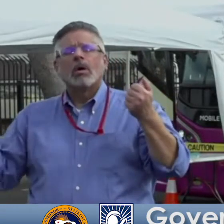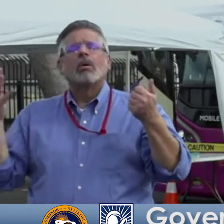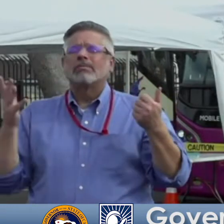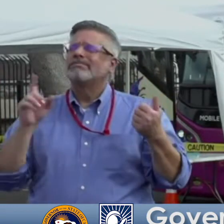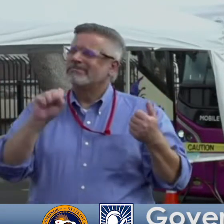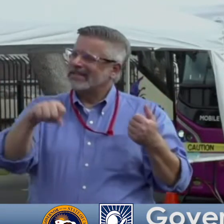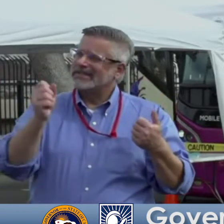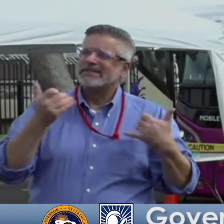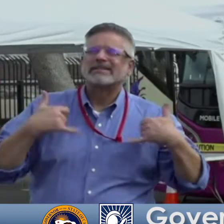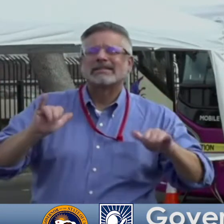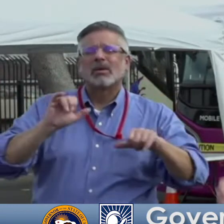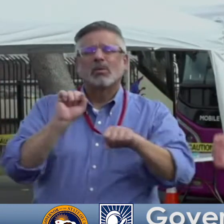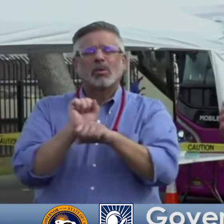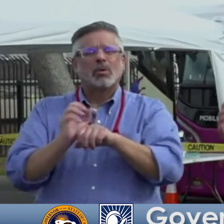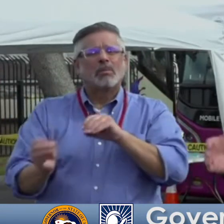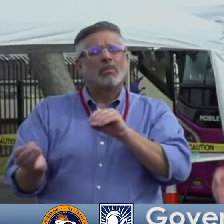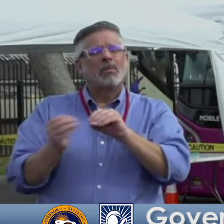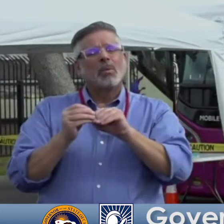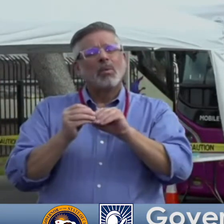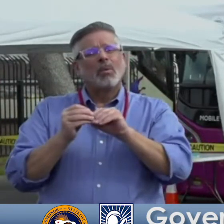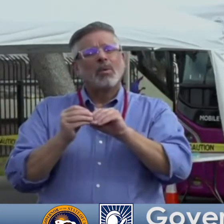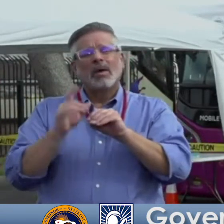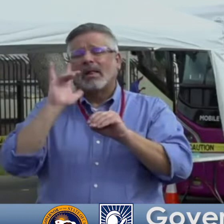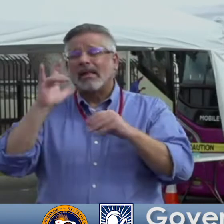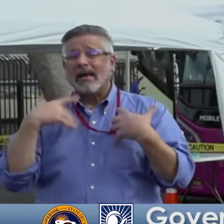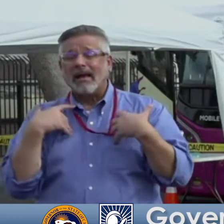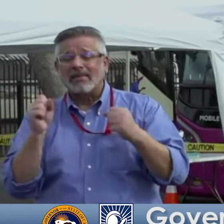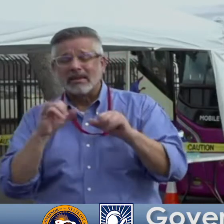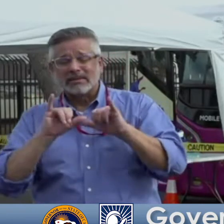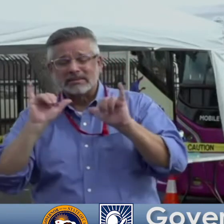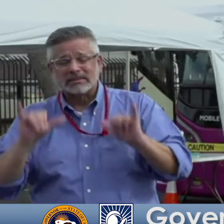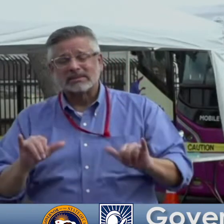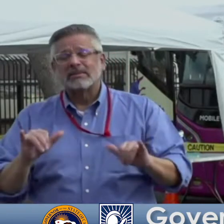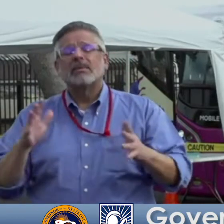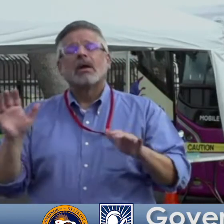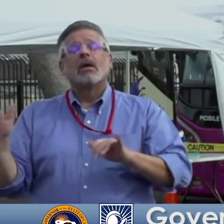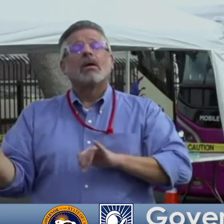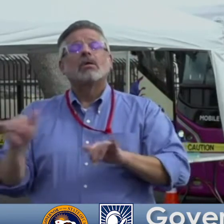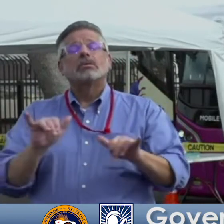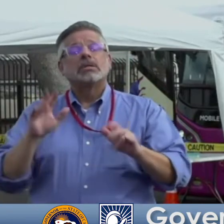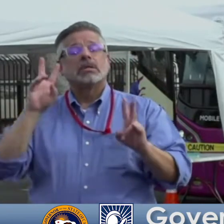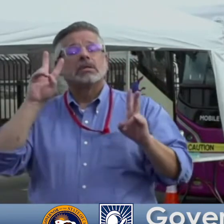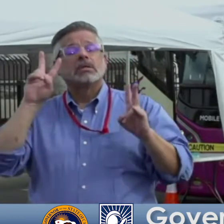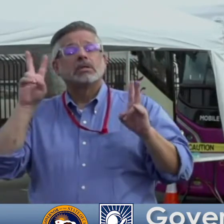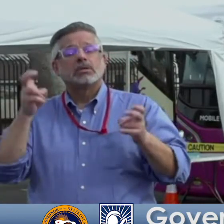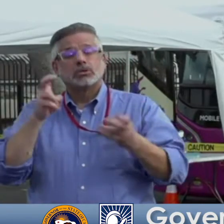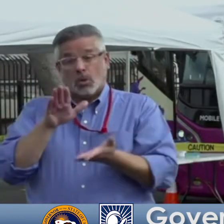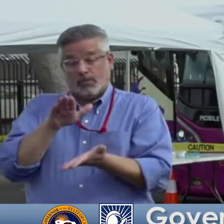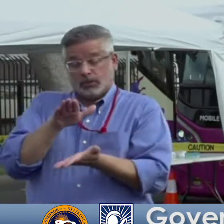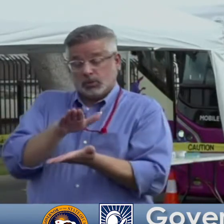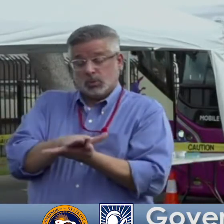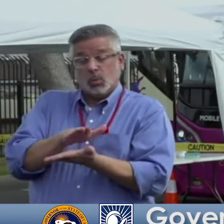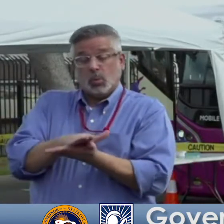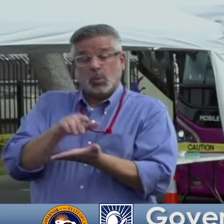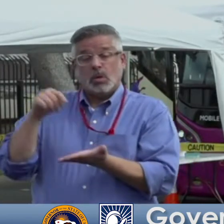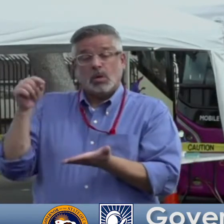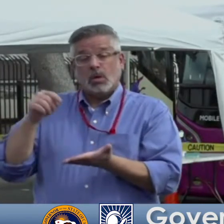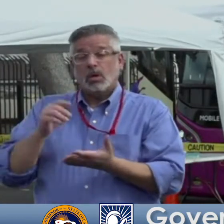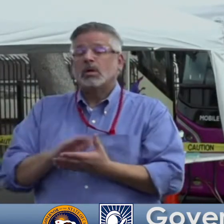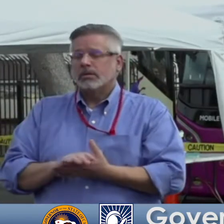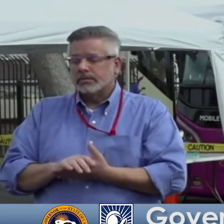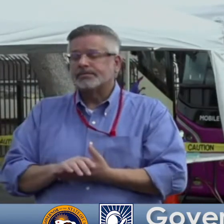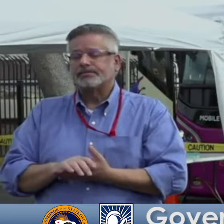to do. So on issues of the healthcare system, and finally, on the issue of schools,